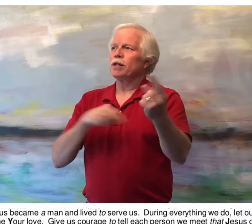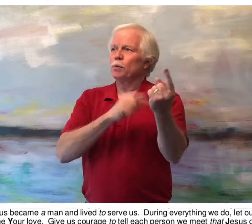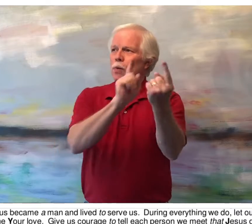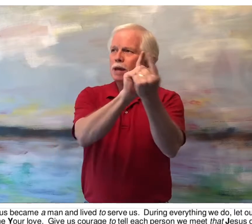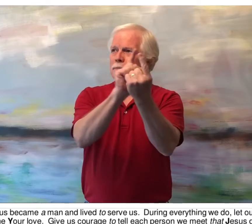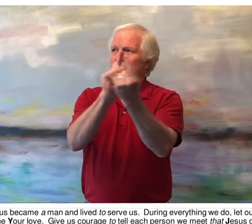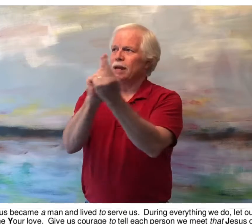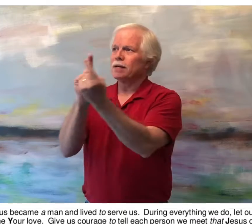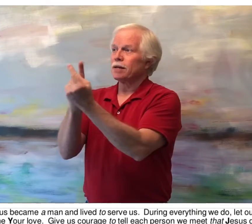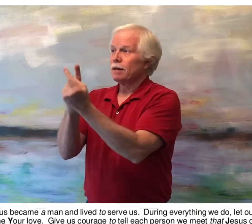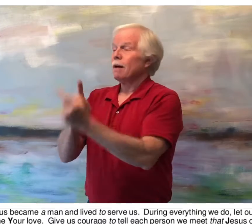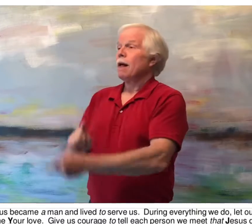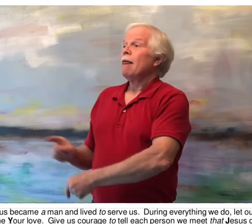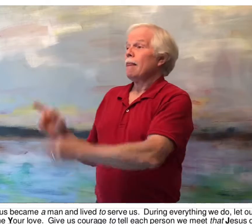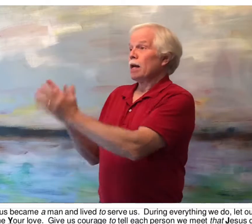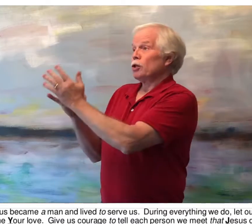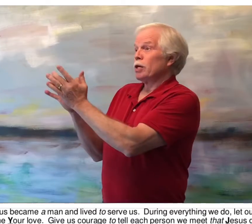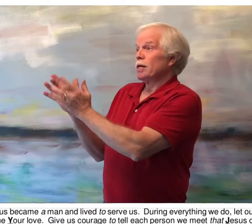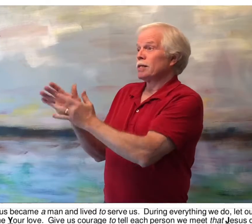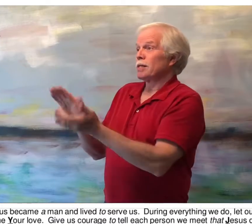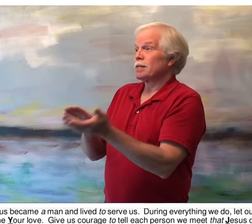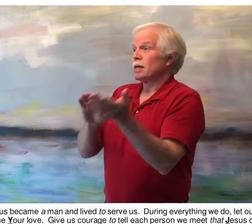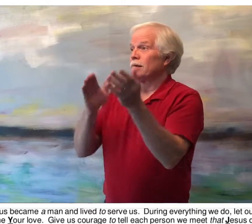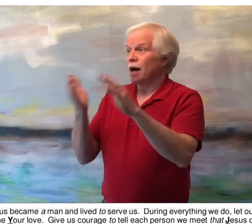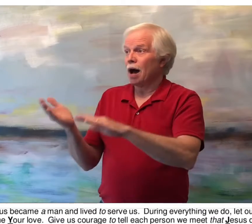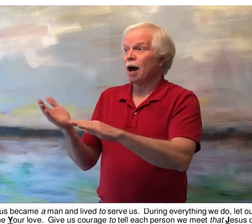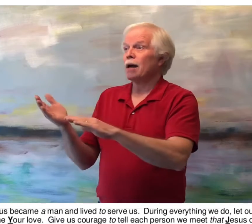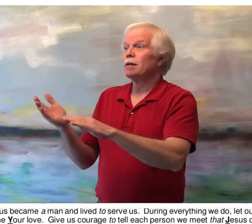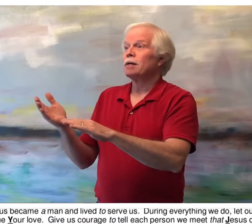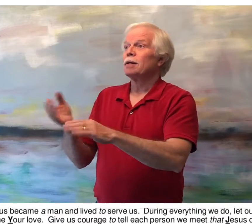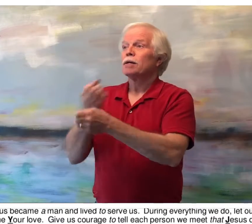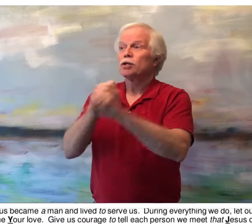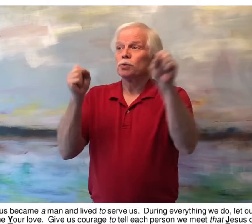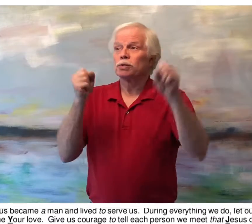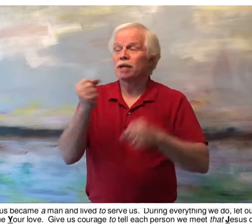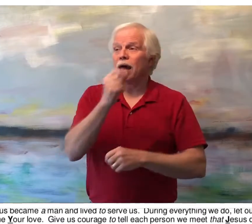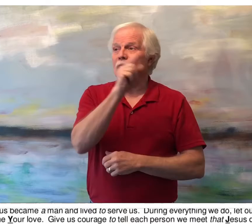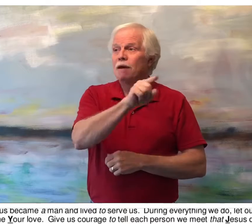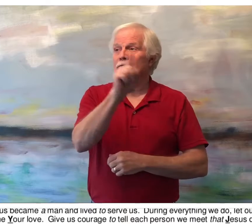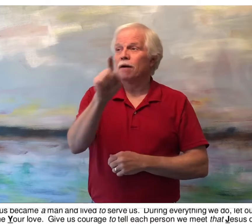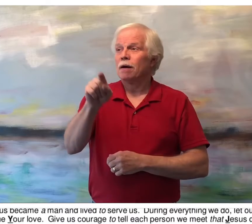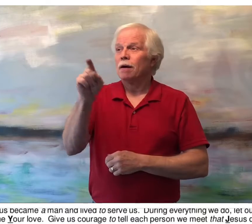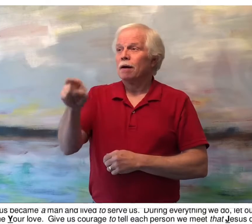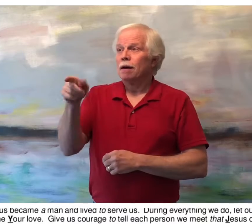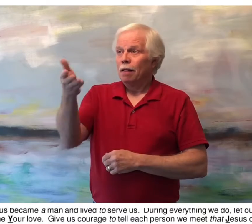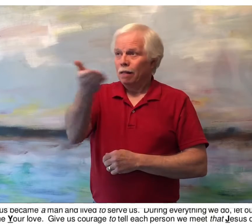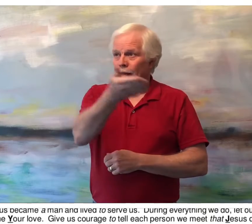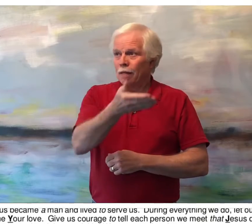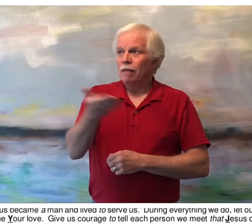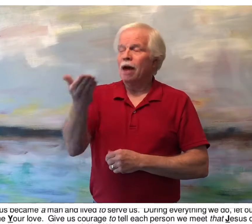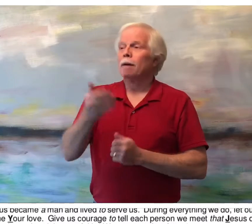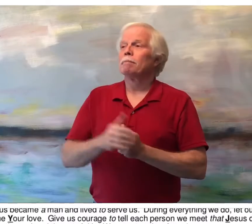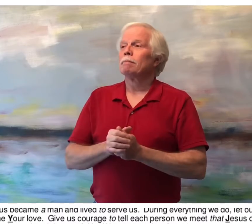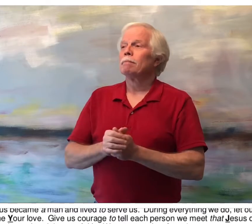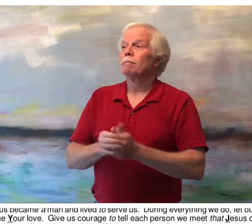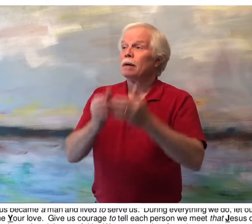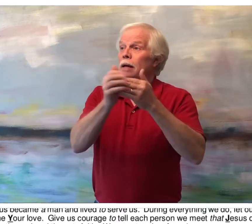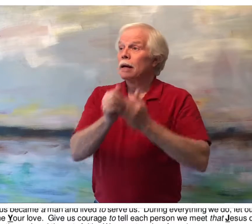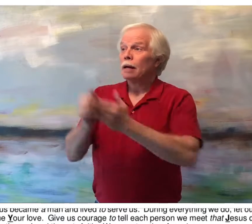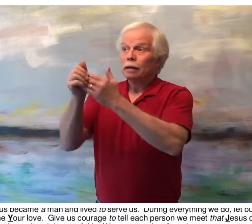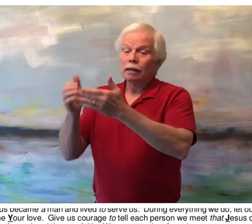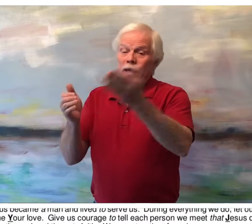person that we meet that Jesus died to save them.